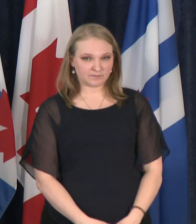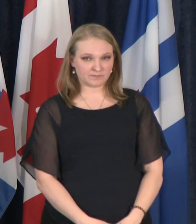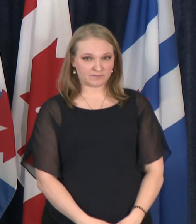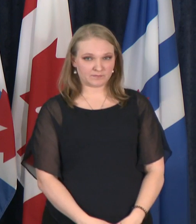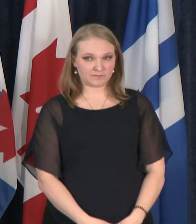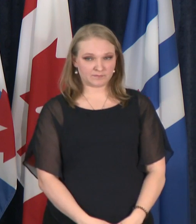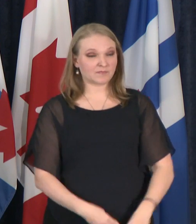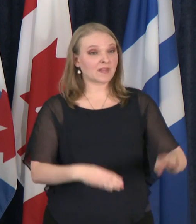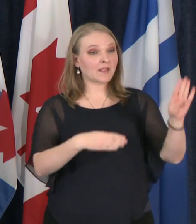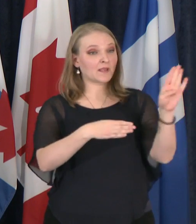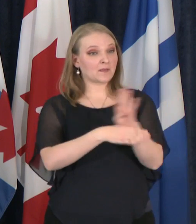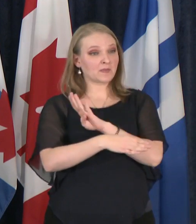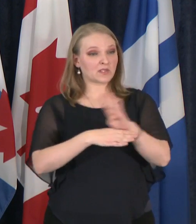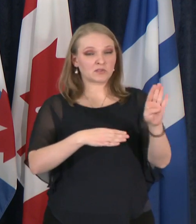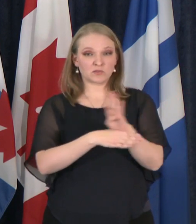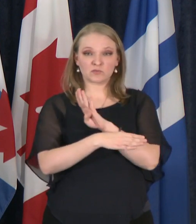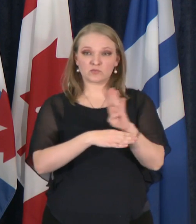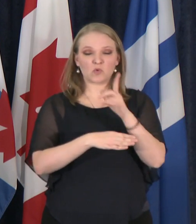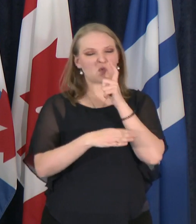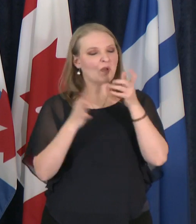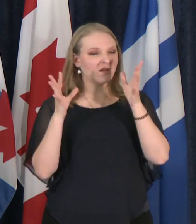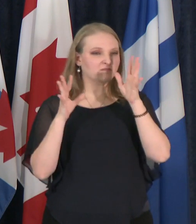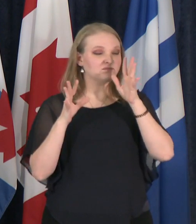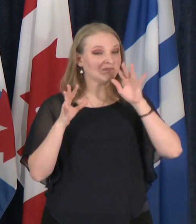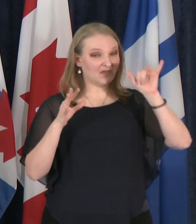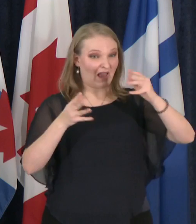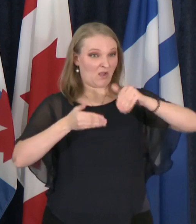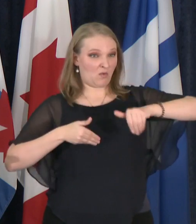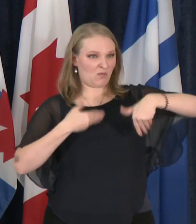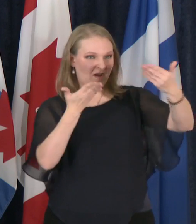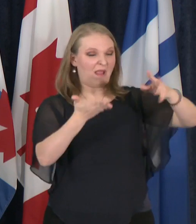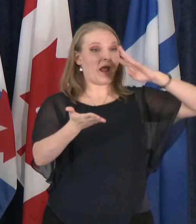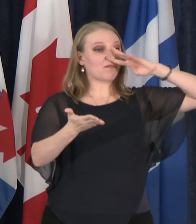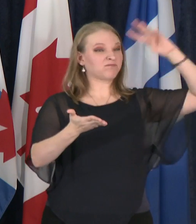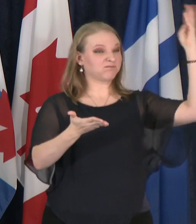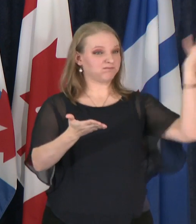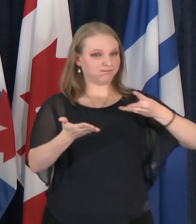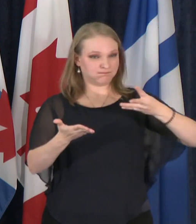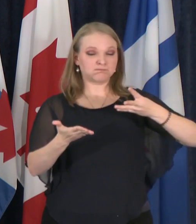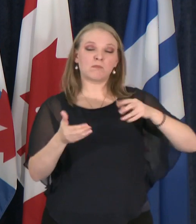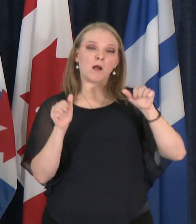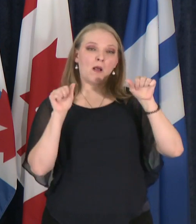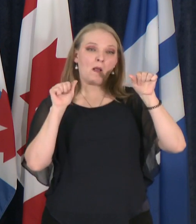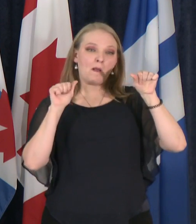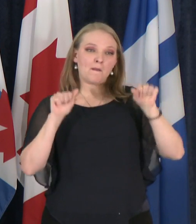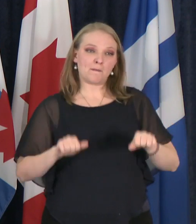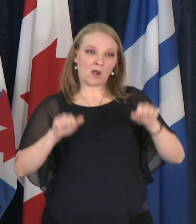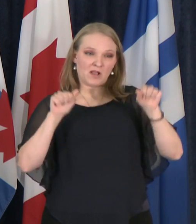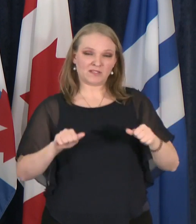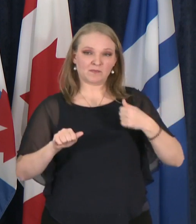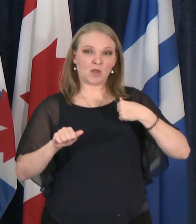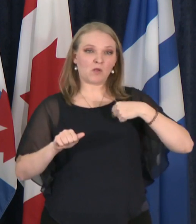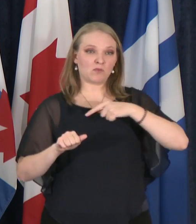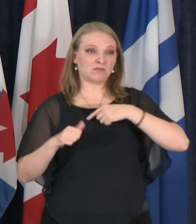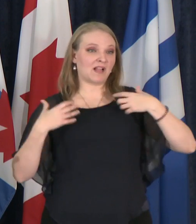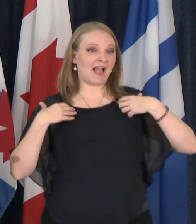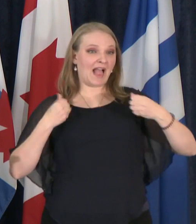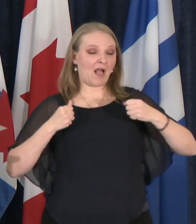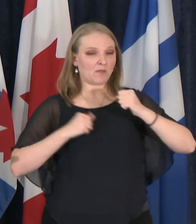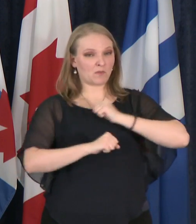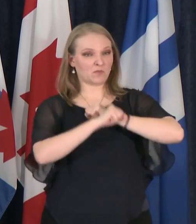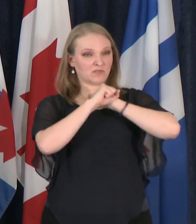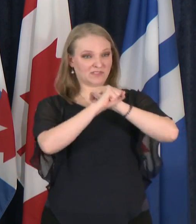Businesses who choose to defy these recommendations may be subject to orders under the Health